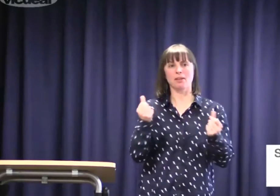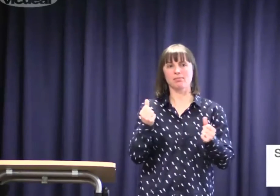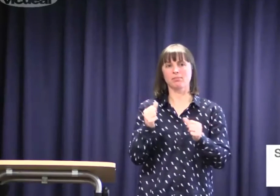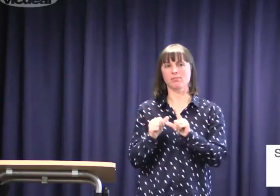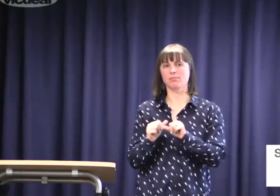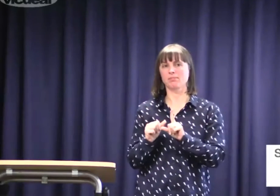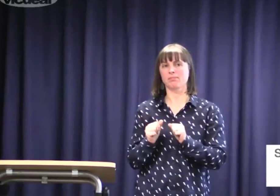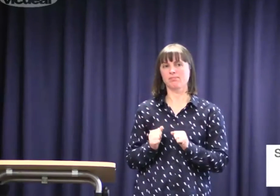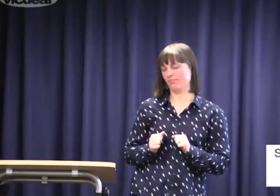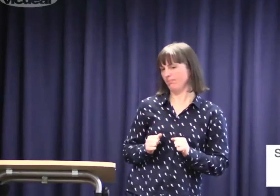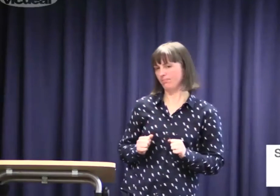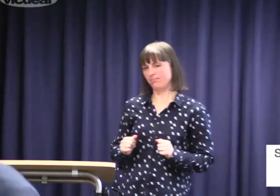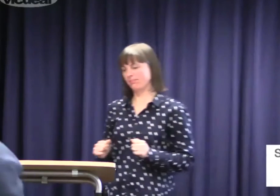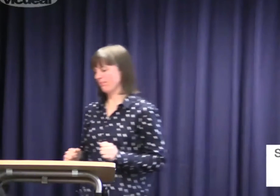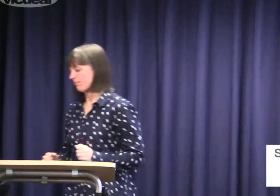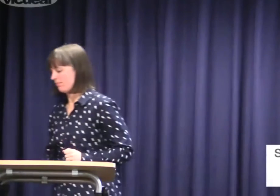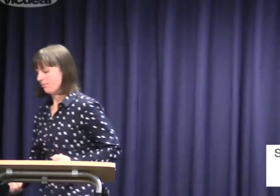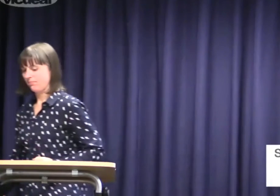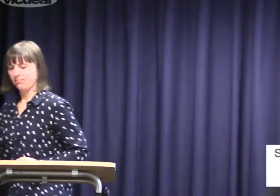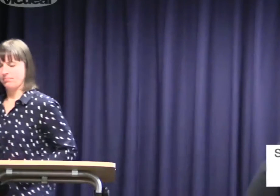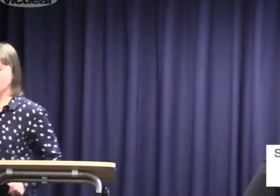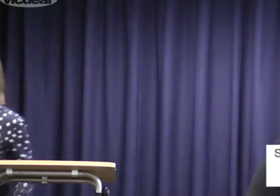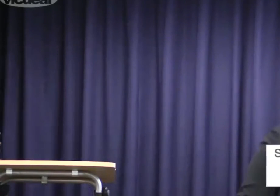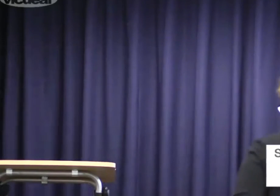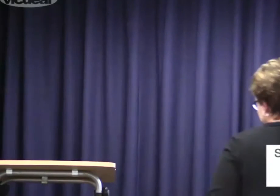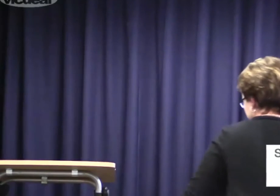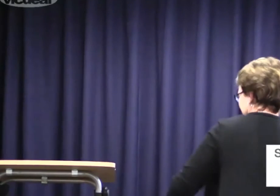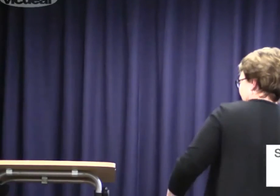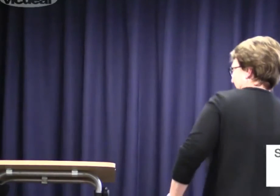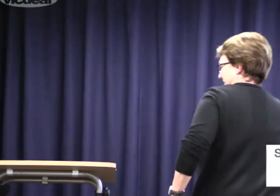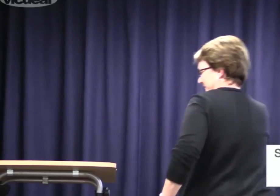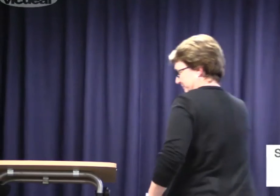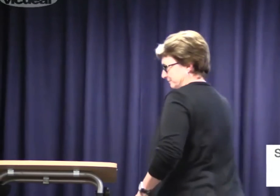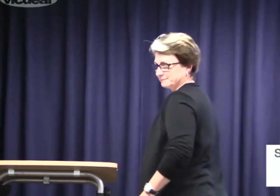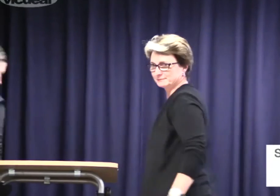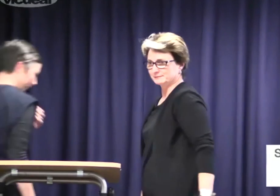Keri would like to respond, if that's all right.